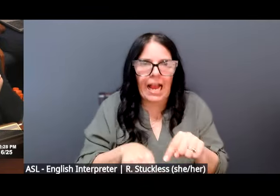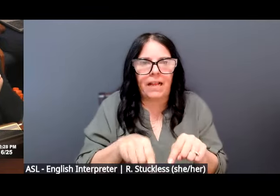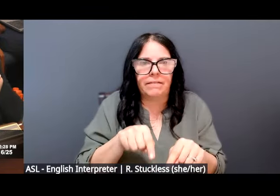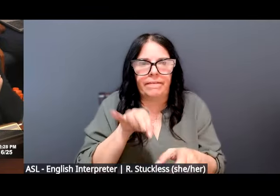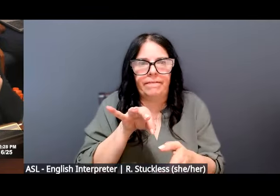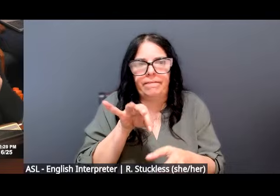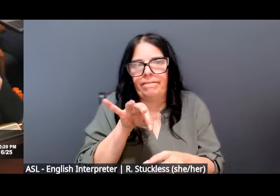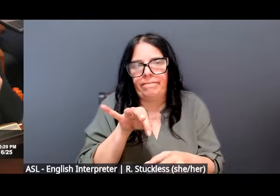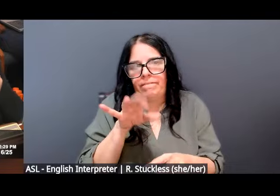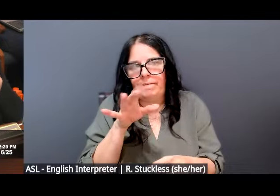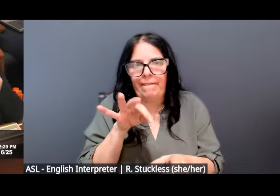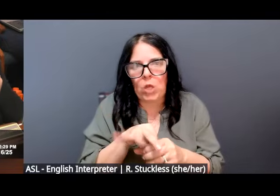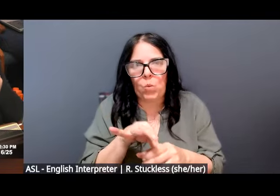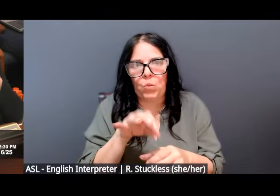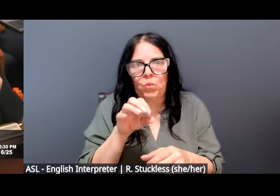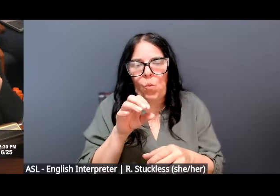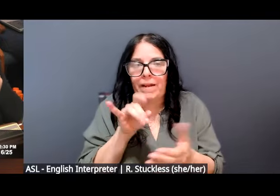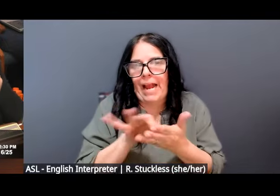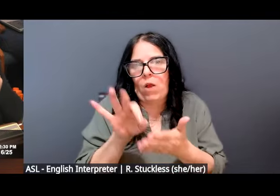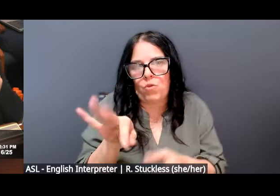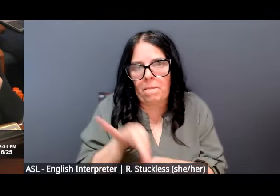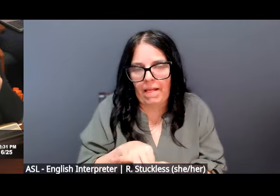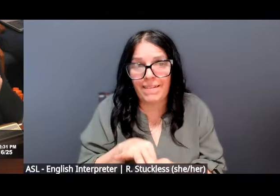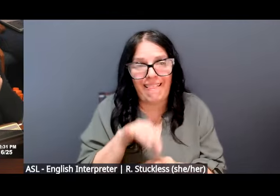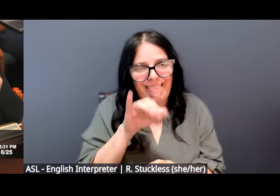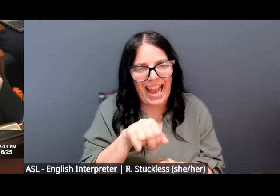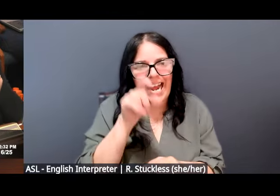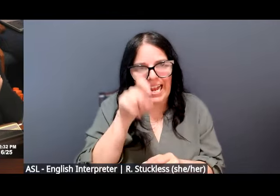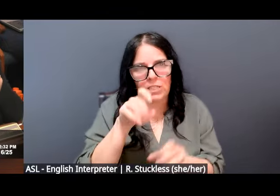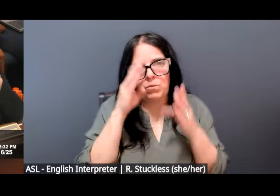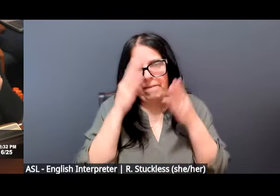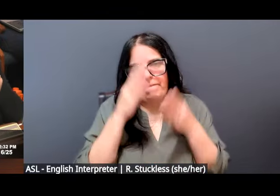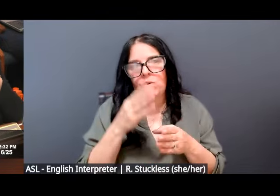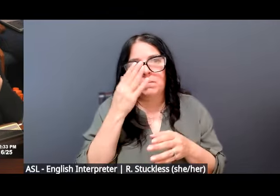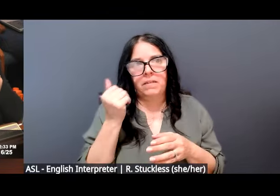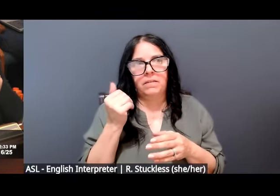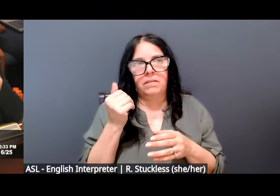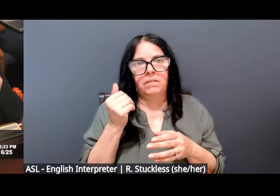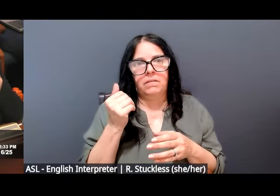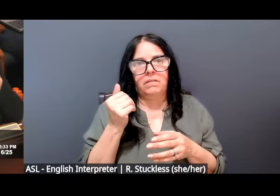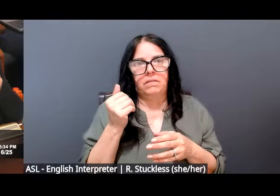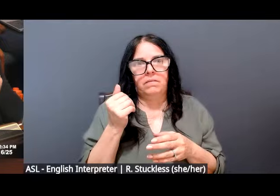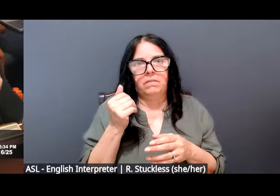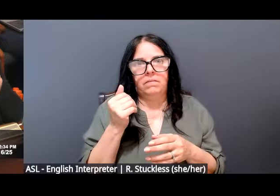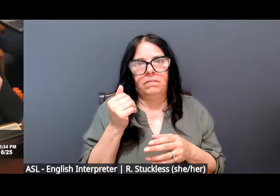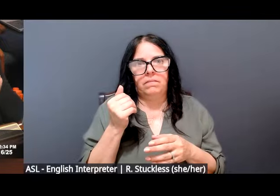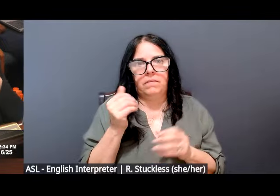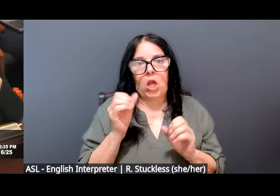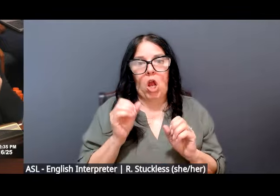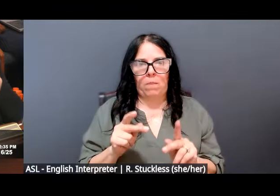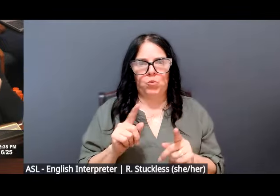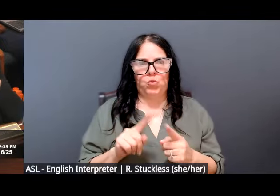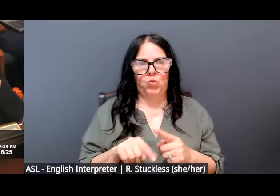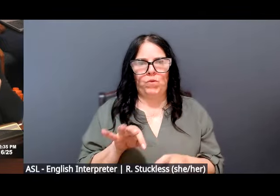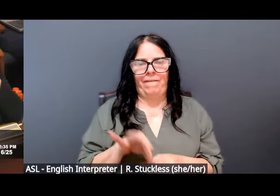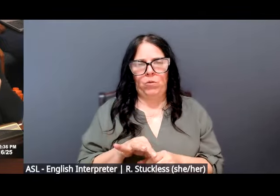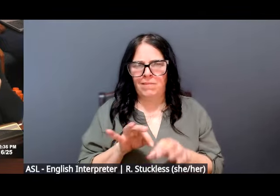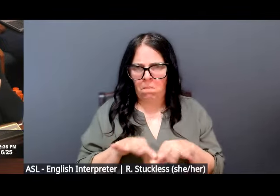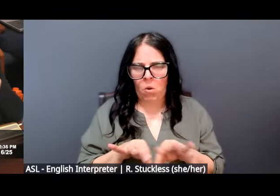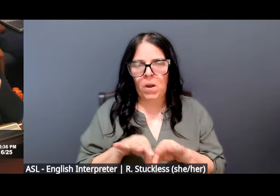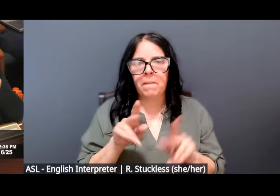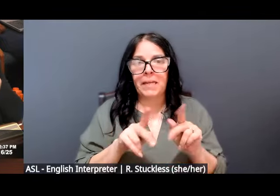the focus of this, because the opportunity obviously to vote is important and people need to know whether they're